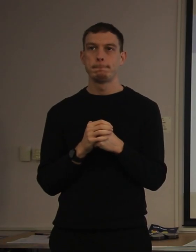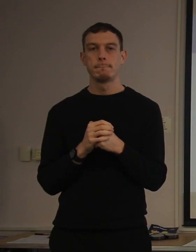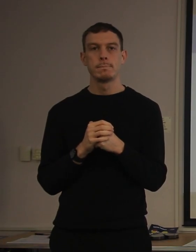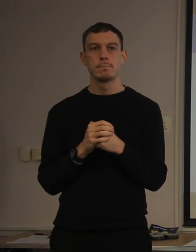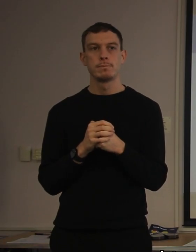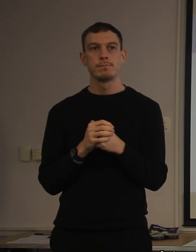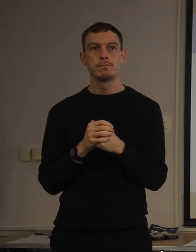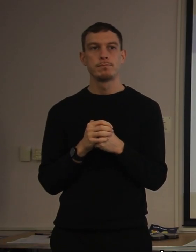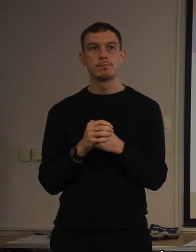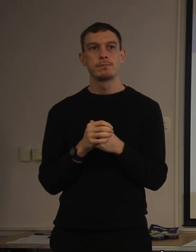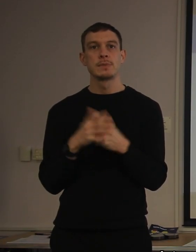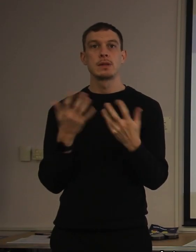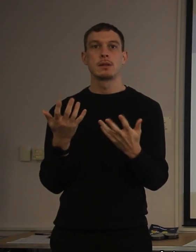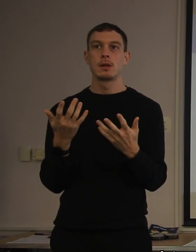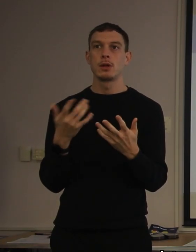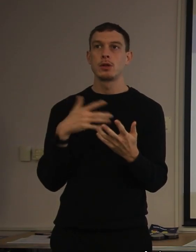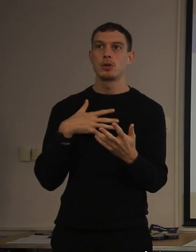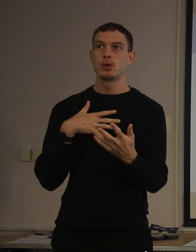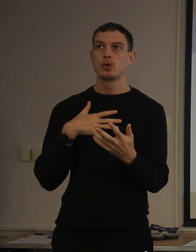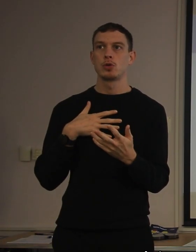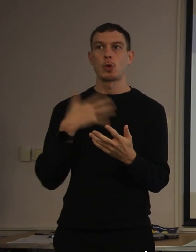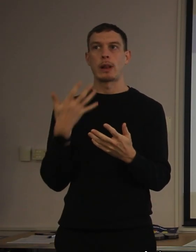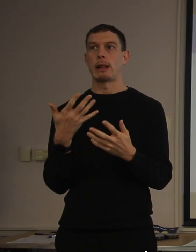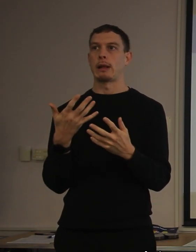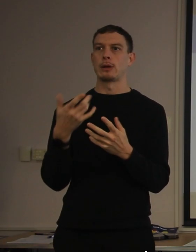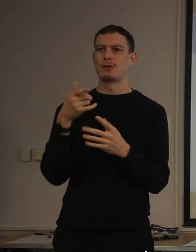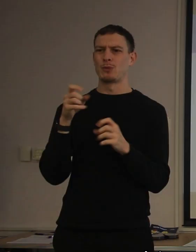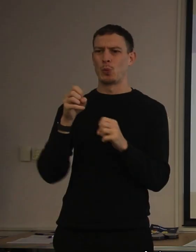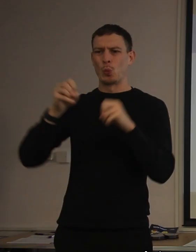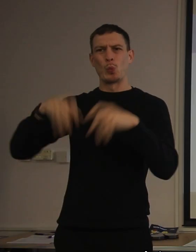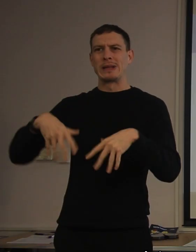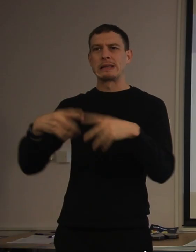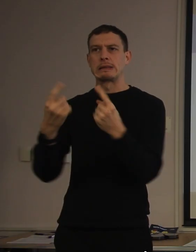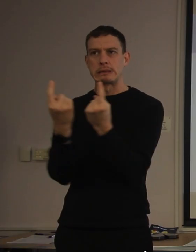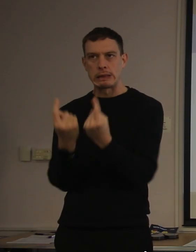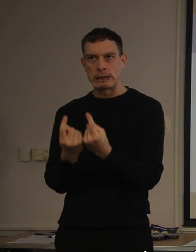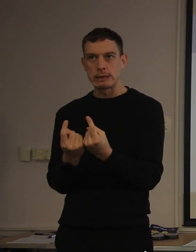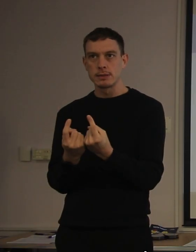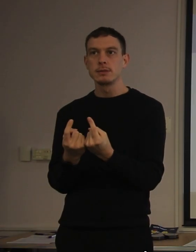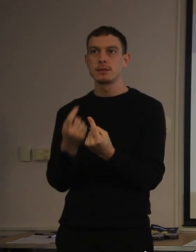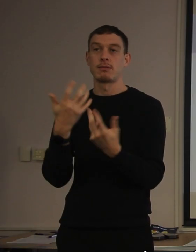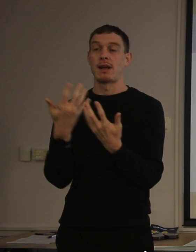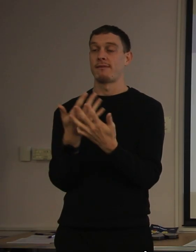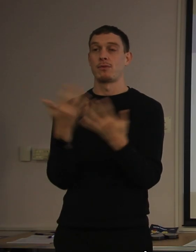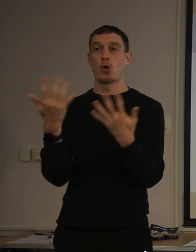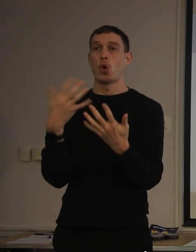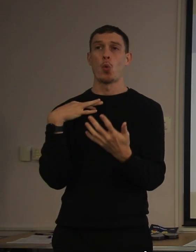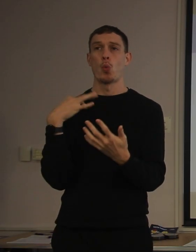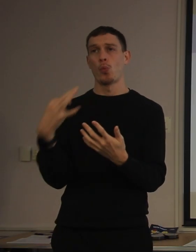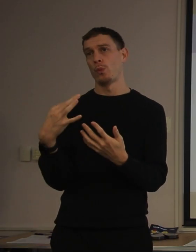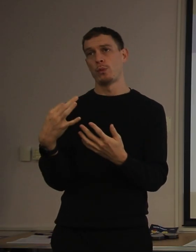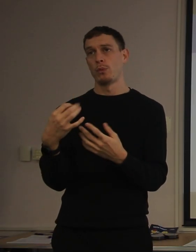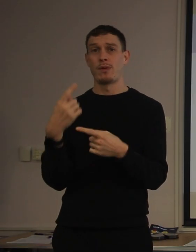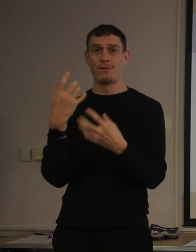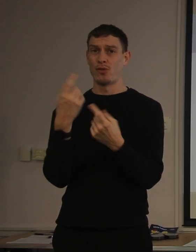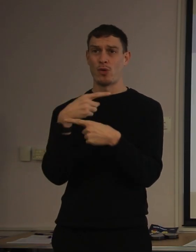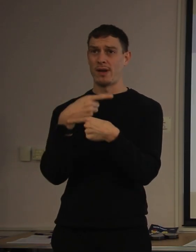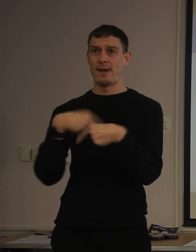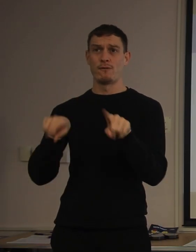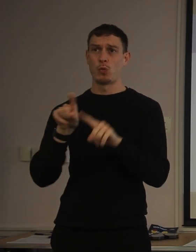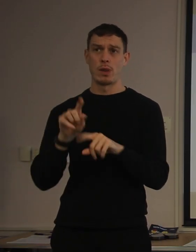making things last, you don't like to see things going to waste, there's really a lot of volunteering opportunities for everyone.